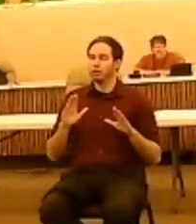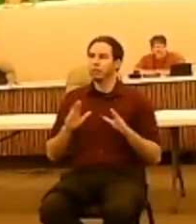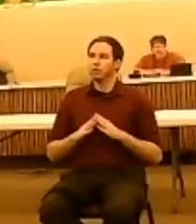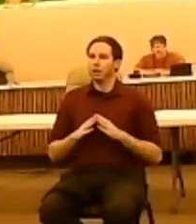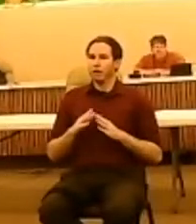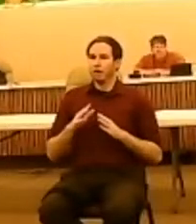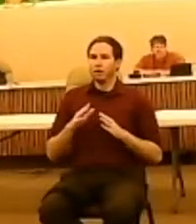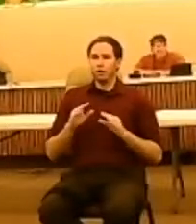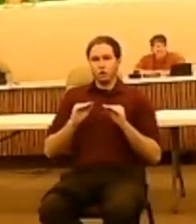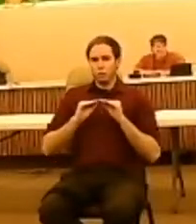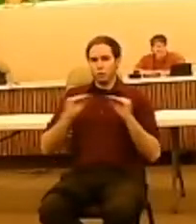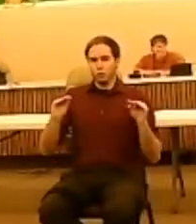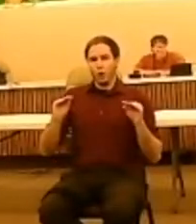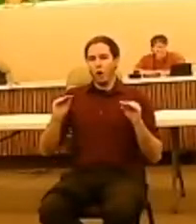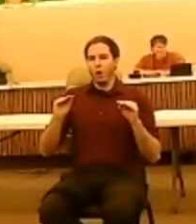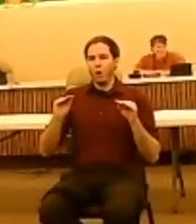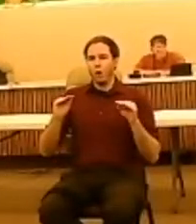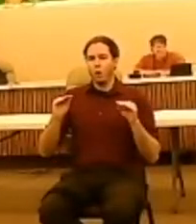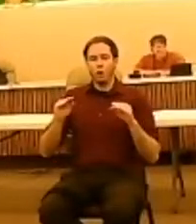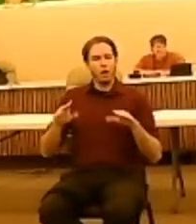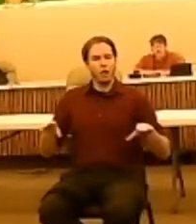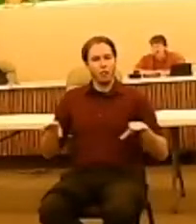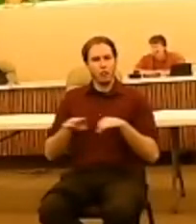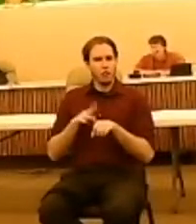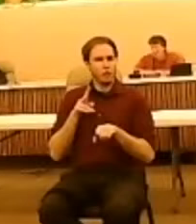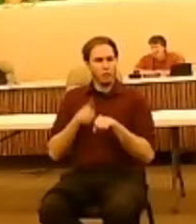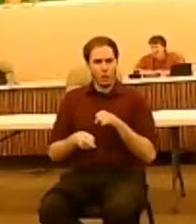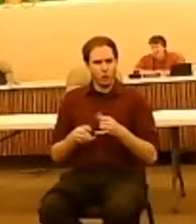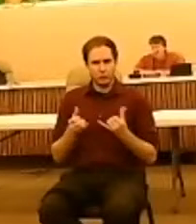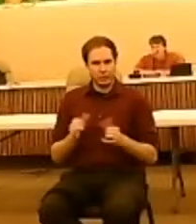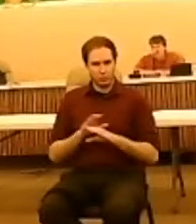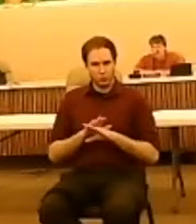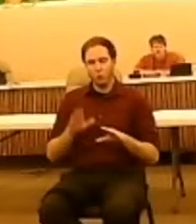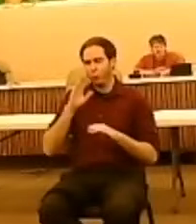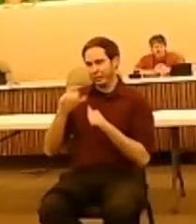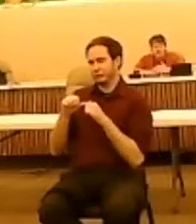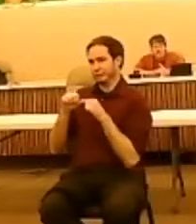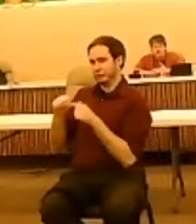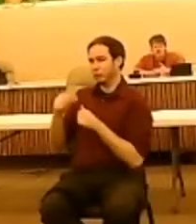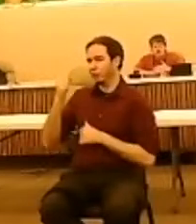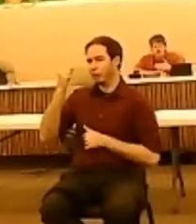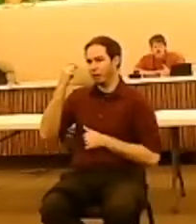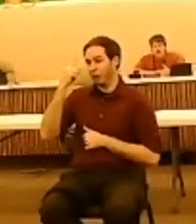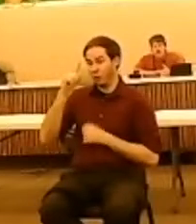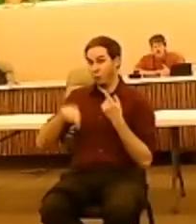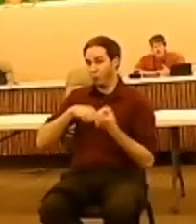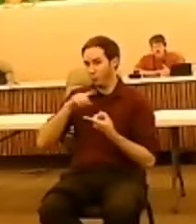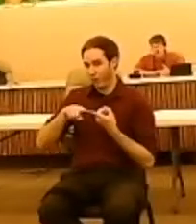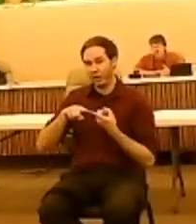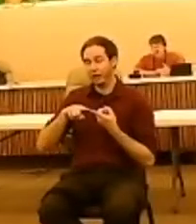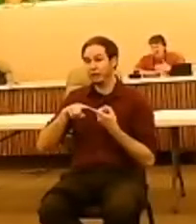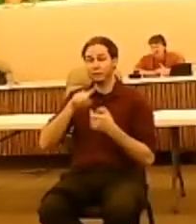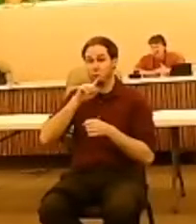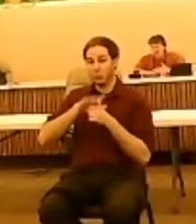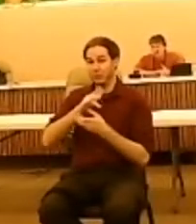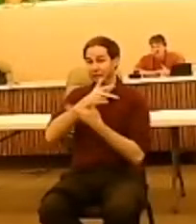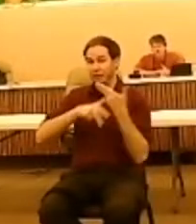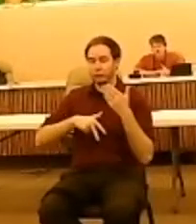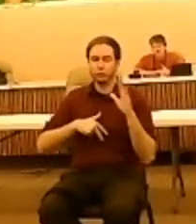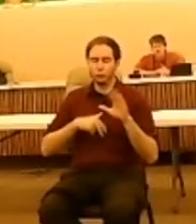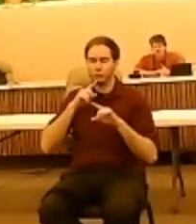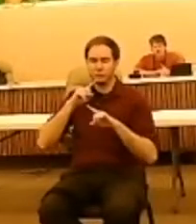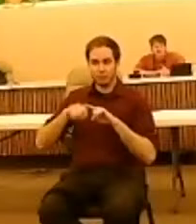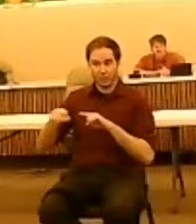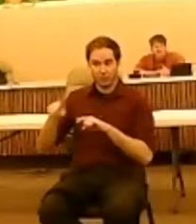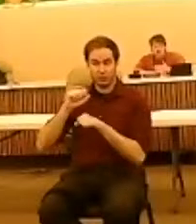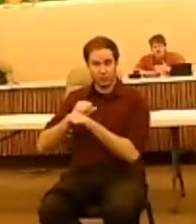put it, I'm not closing the public hearing. The public hearing will continue, but it's not necessarily on for next meeting. It will depend how fast they have